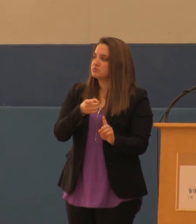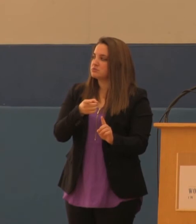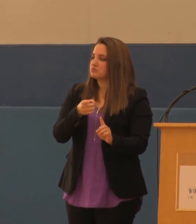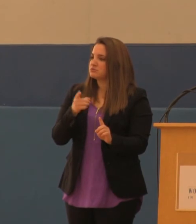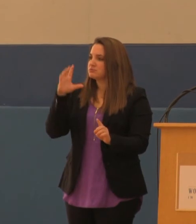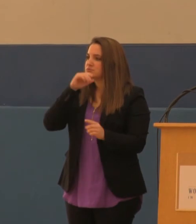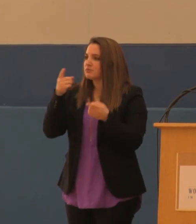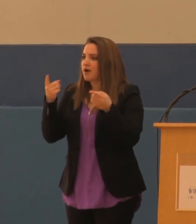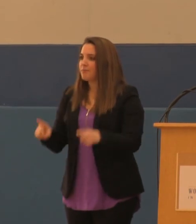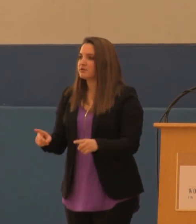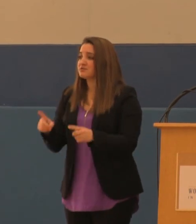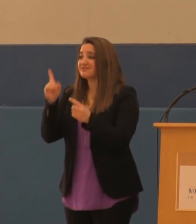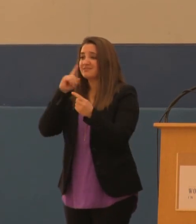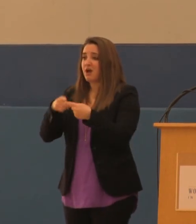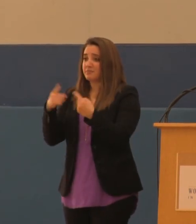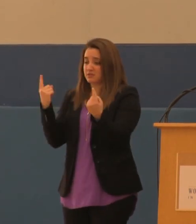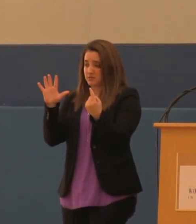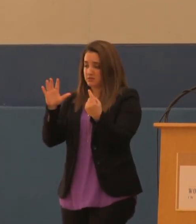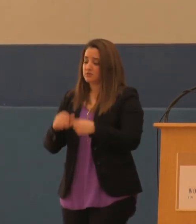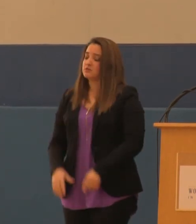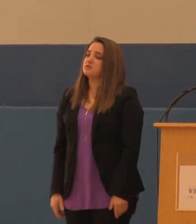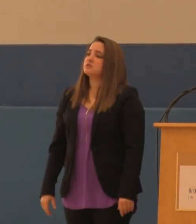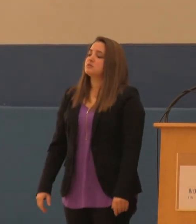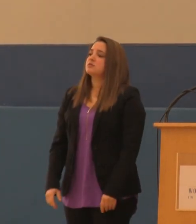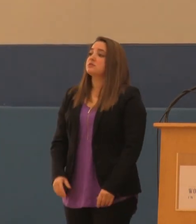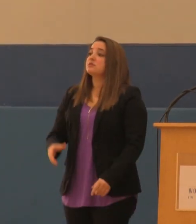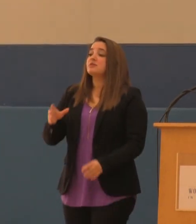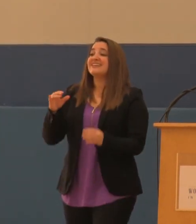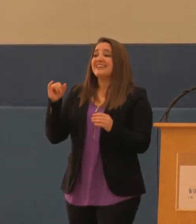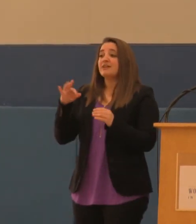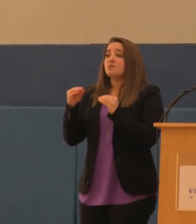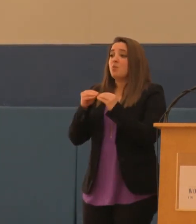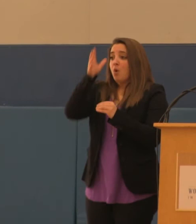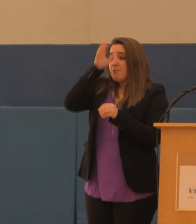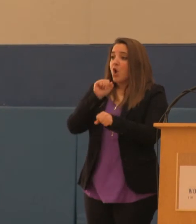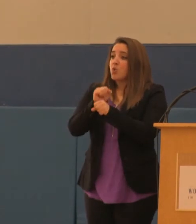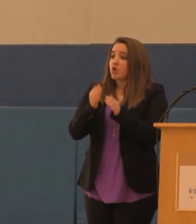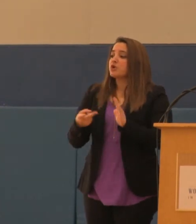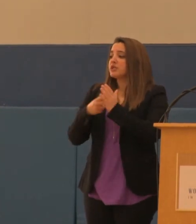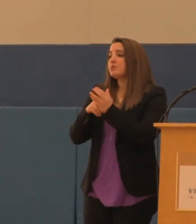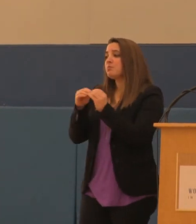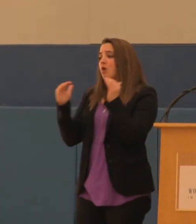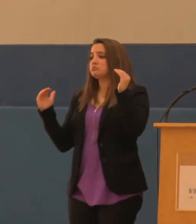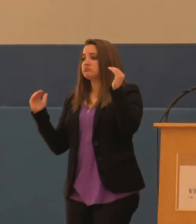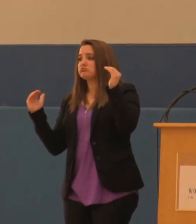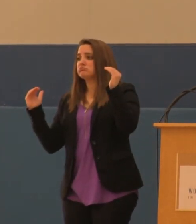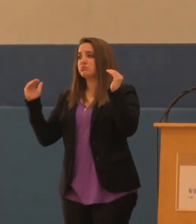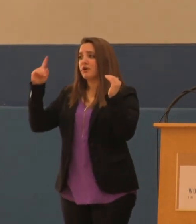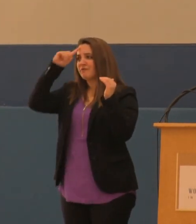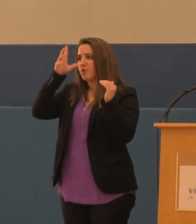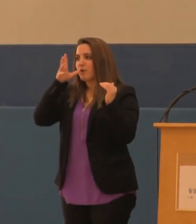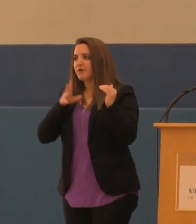happens? Conversely, while higher shares of male workers may mean higher wages for women, it will also increase